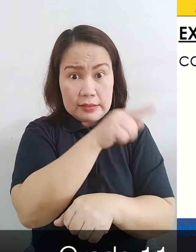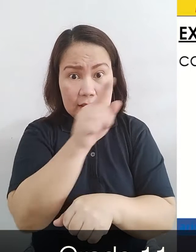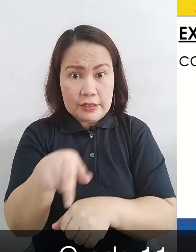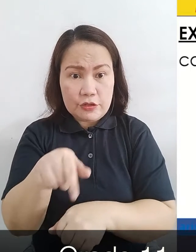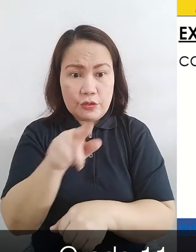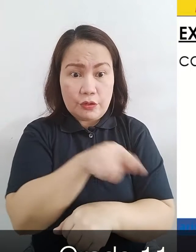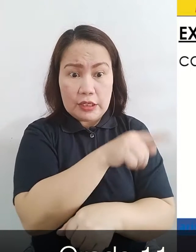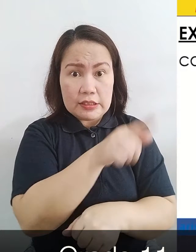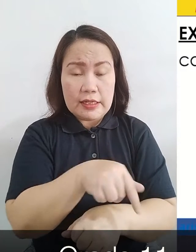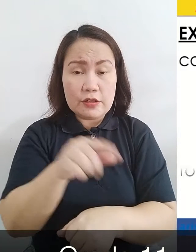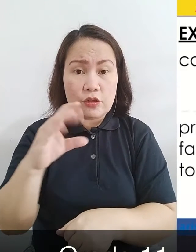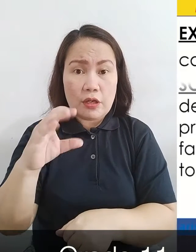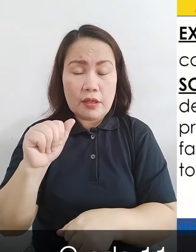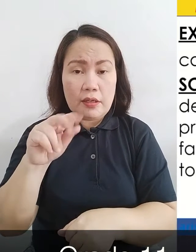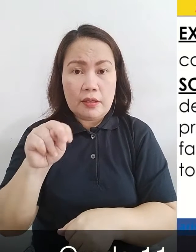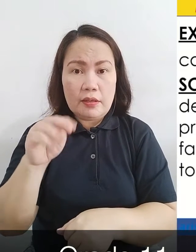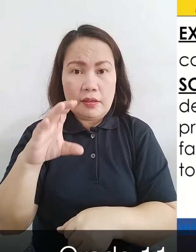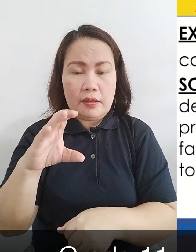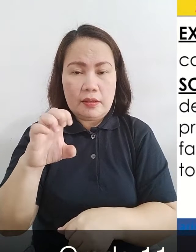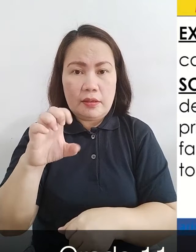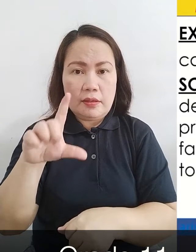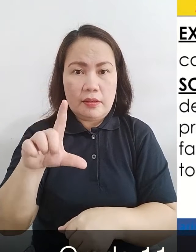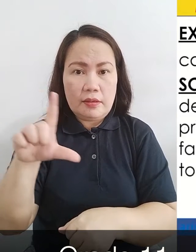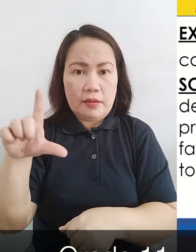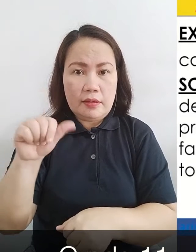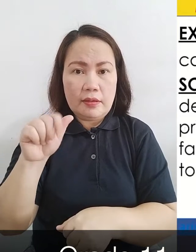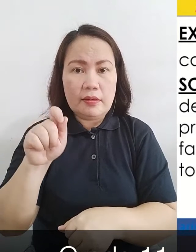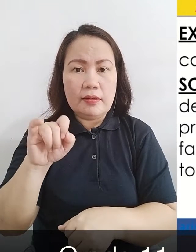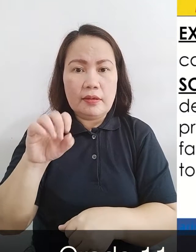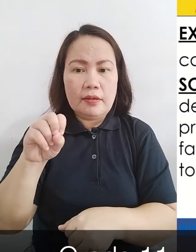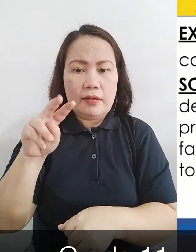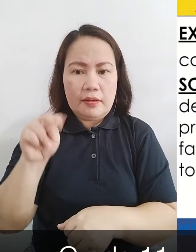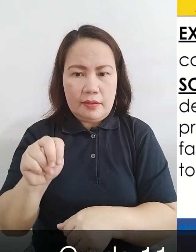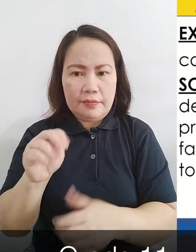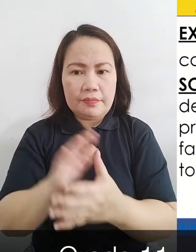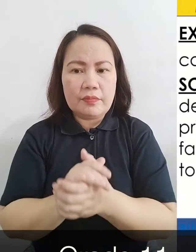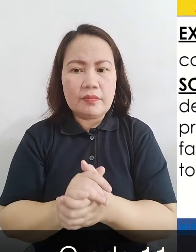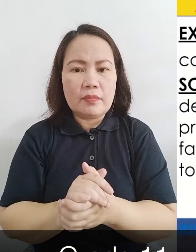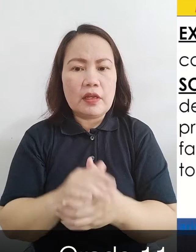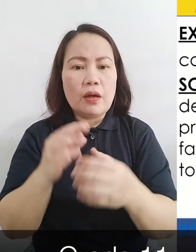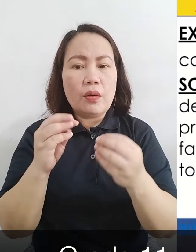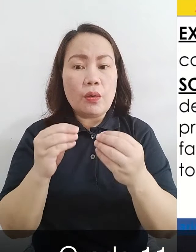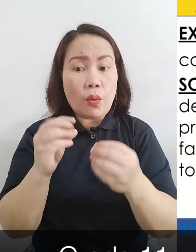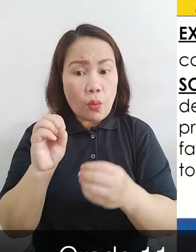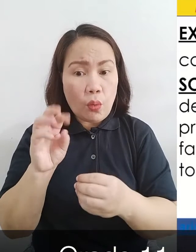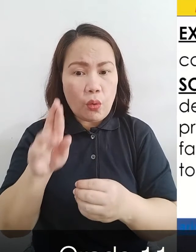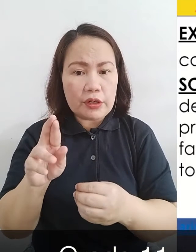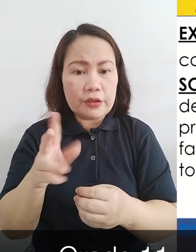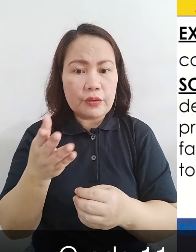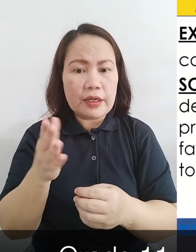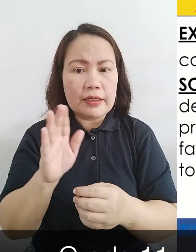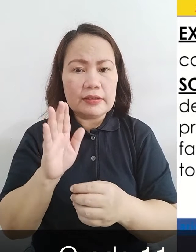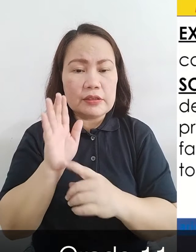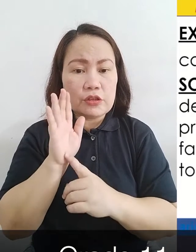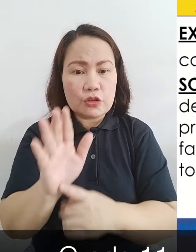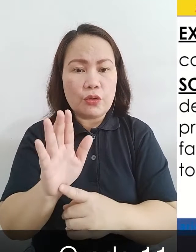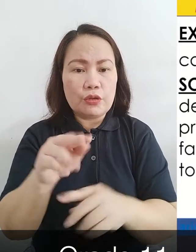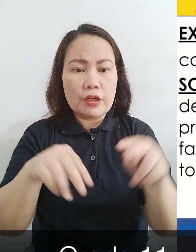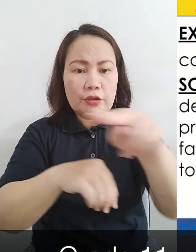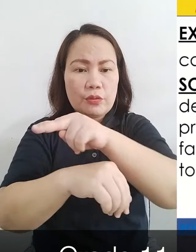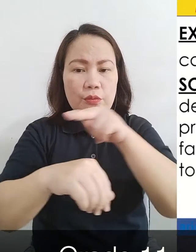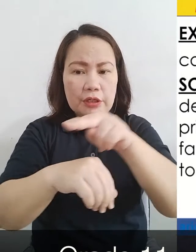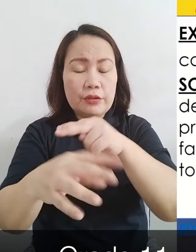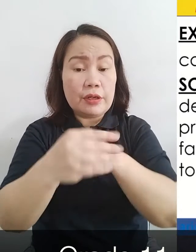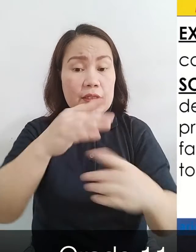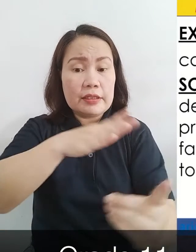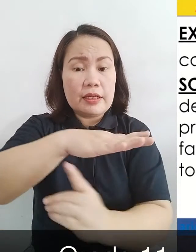dito. Or, you can express the numerators and denominators of the two fraction